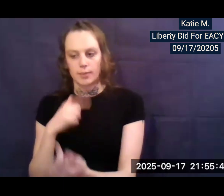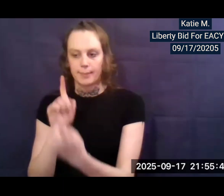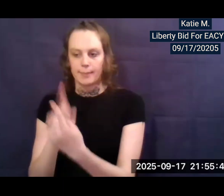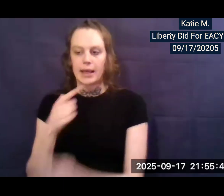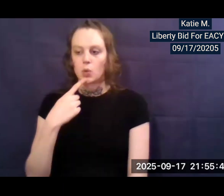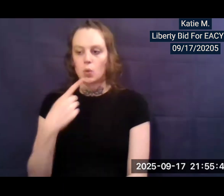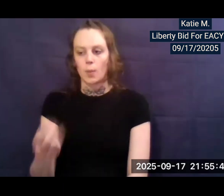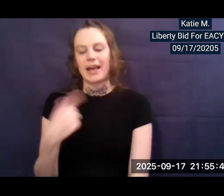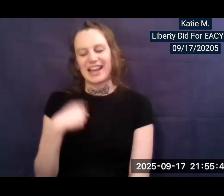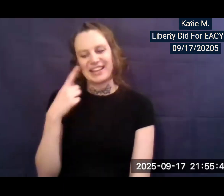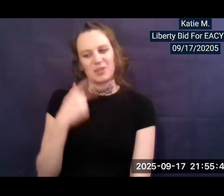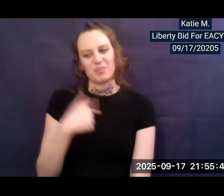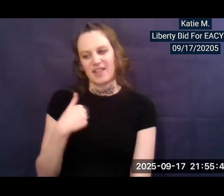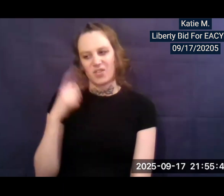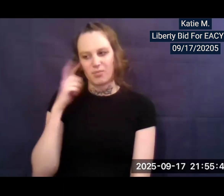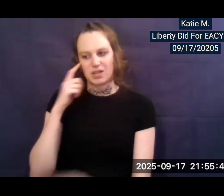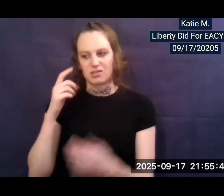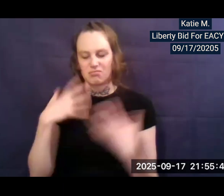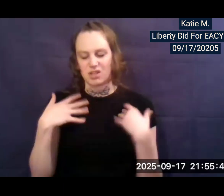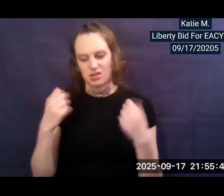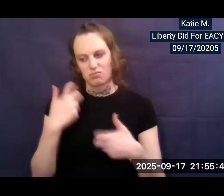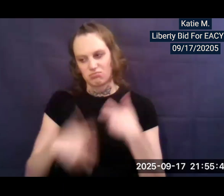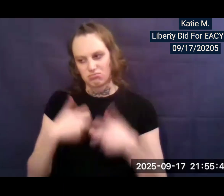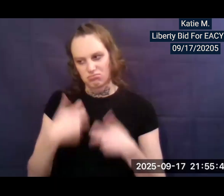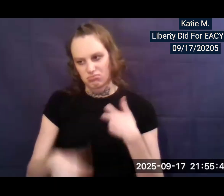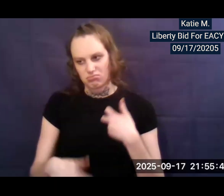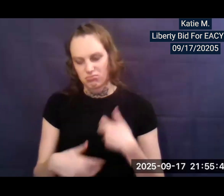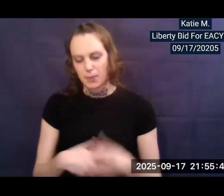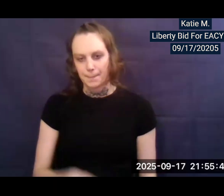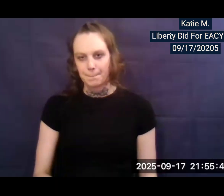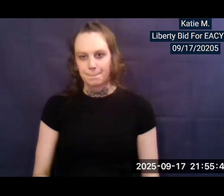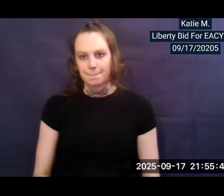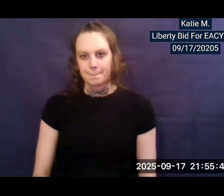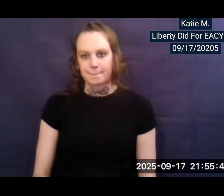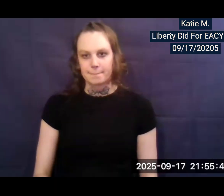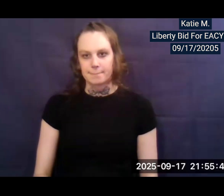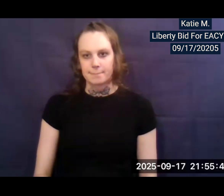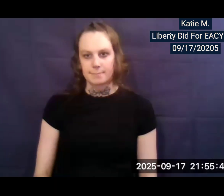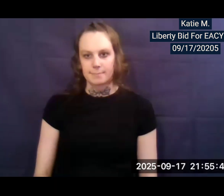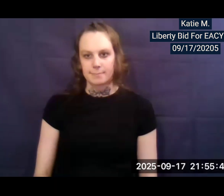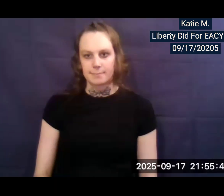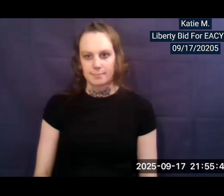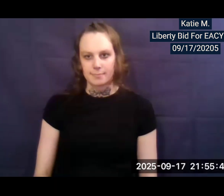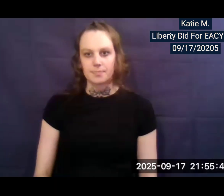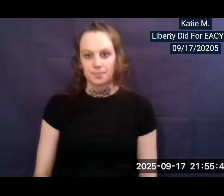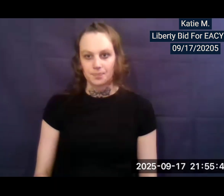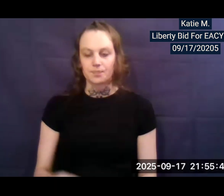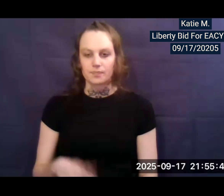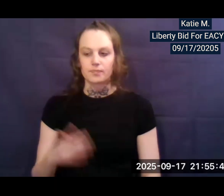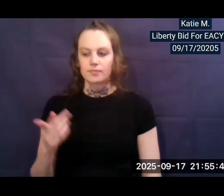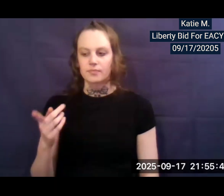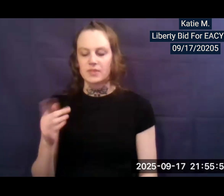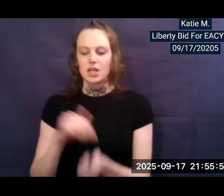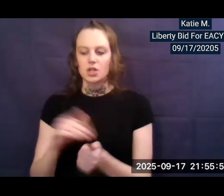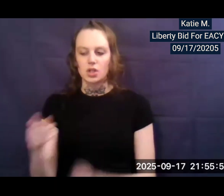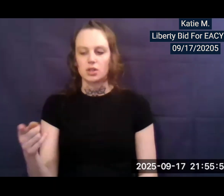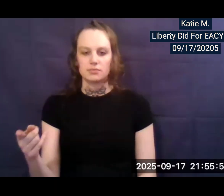mental health issues, and because of this one thought or something. And she was like, no, that's a